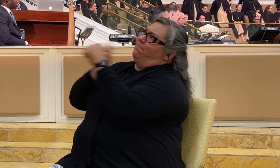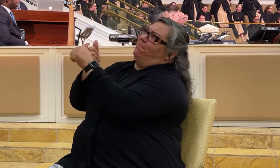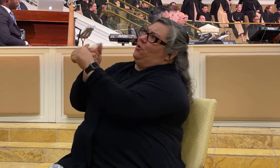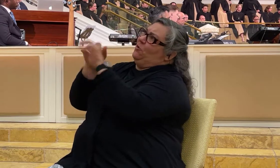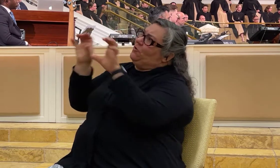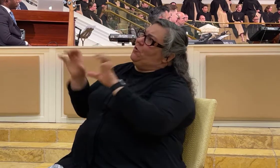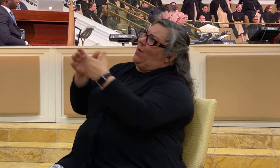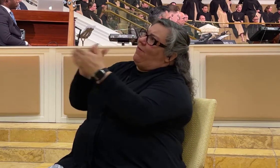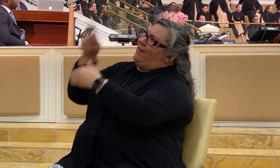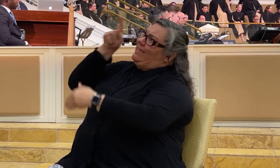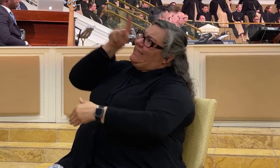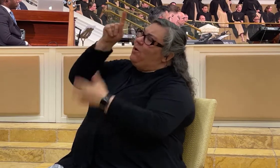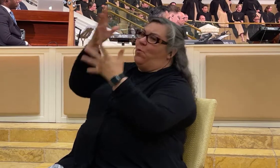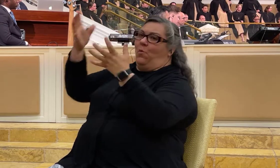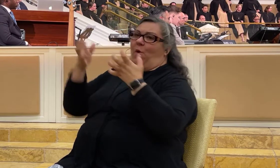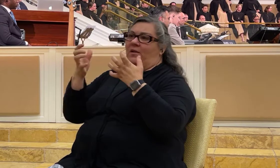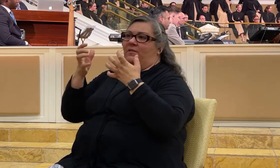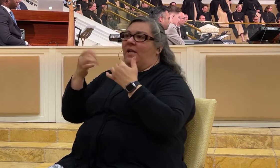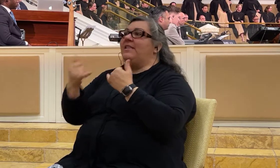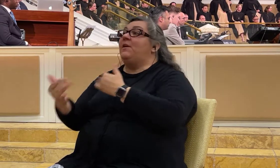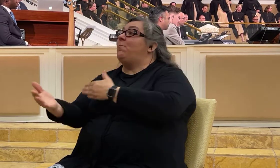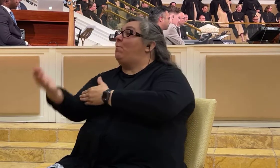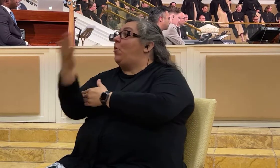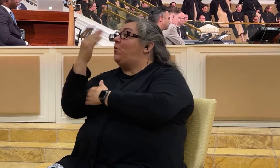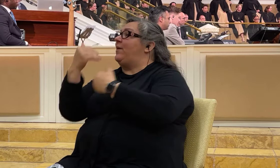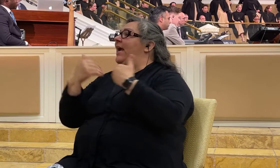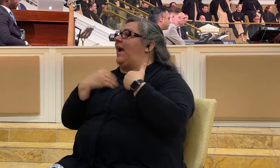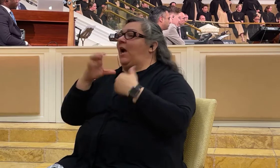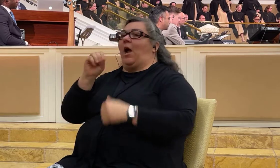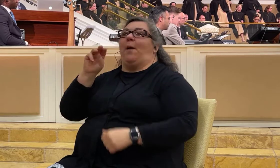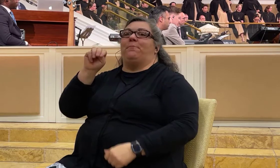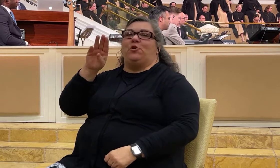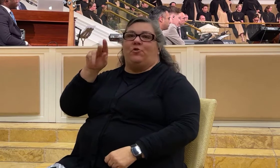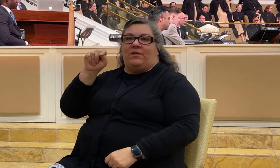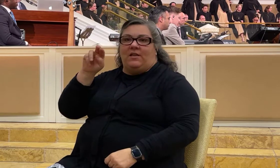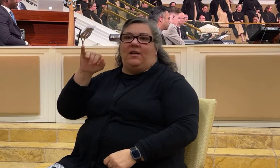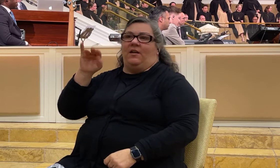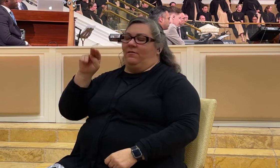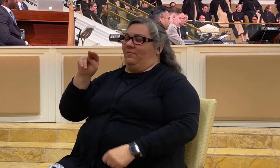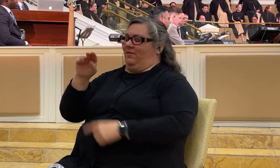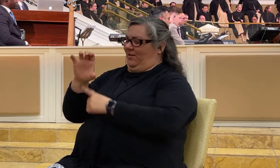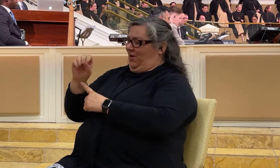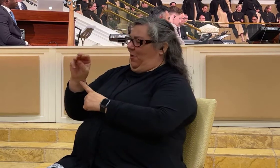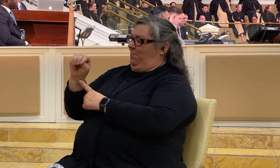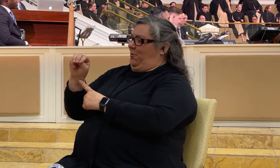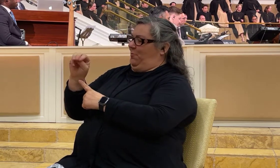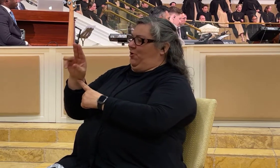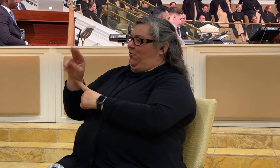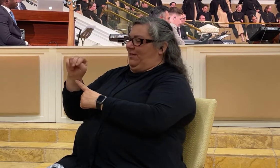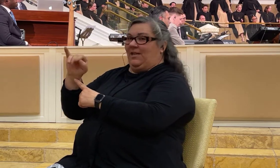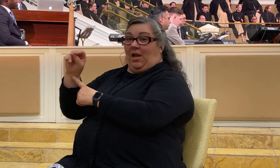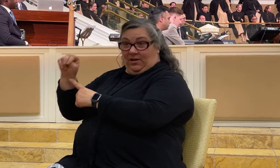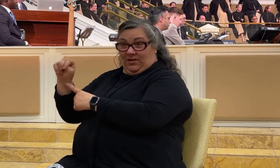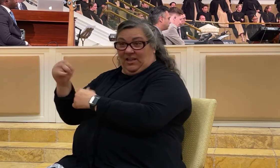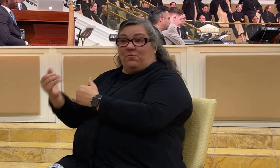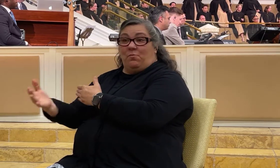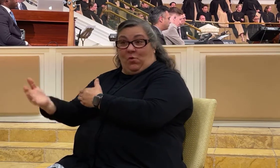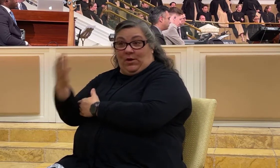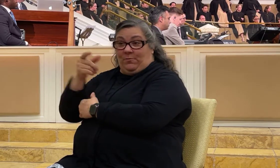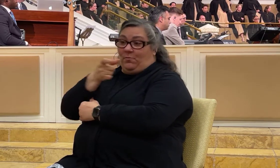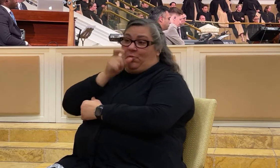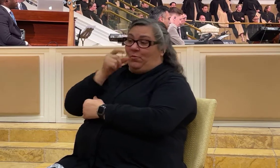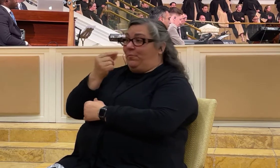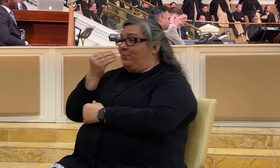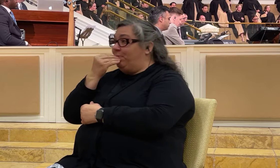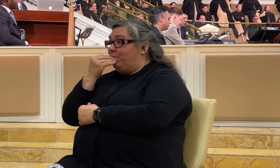do. We had communion this morning. One of the reasons communion decided, and the pastor did such a tremendous job this